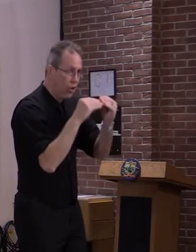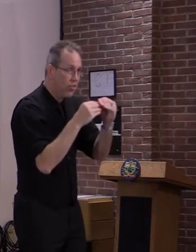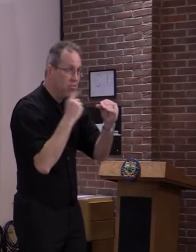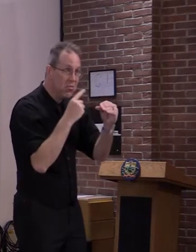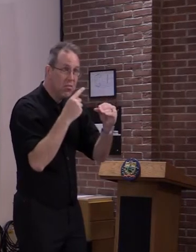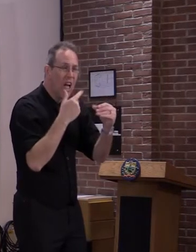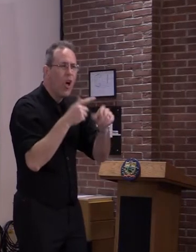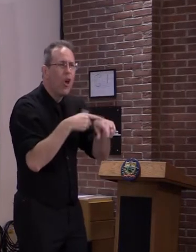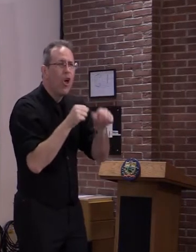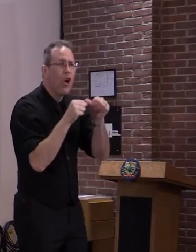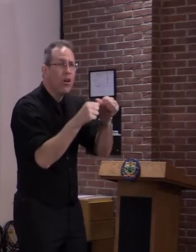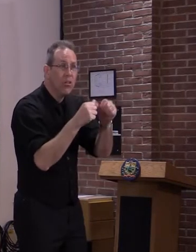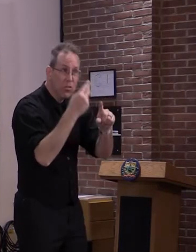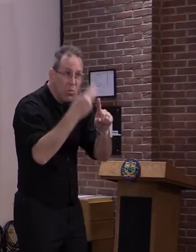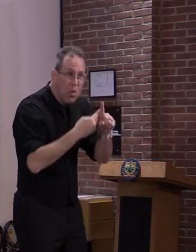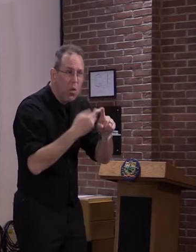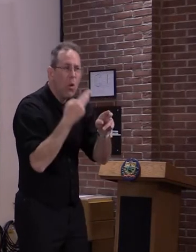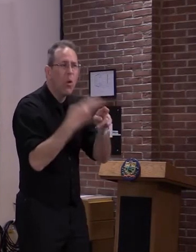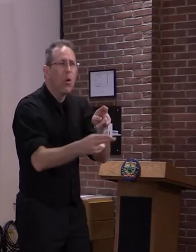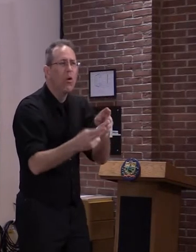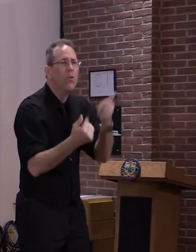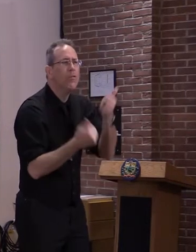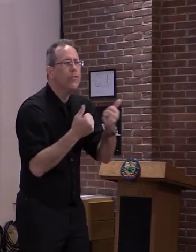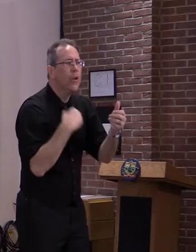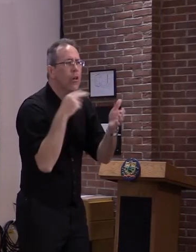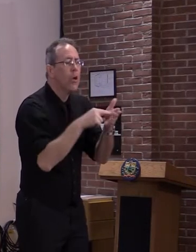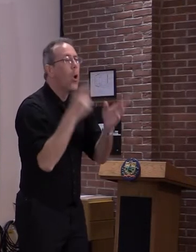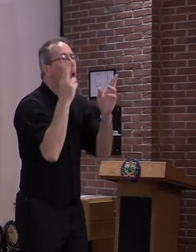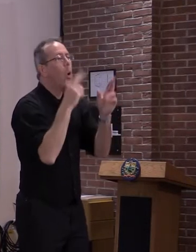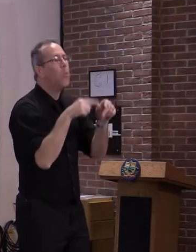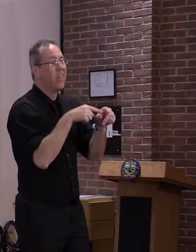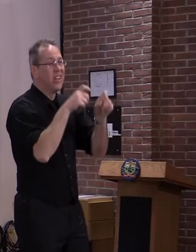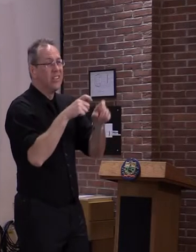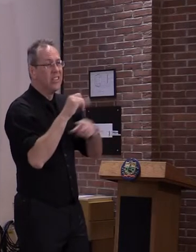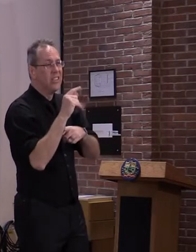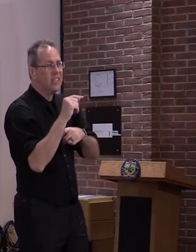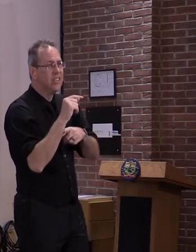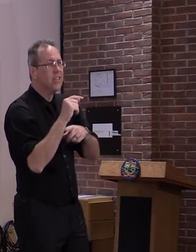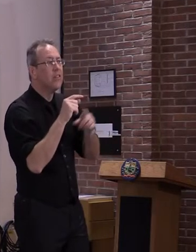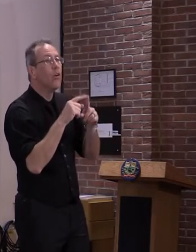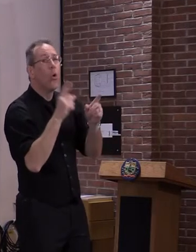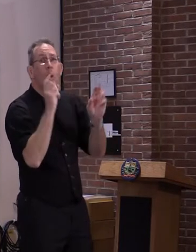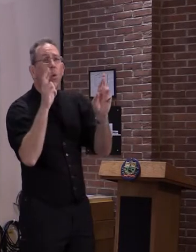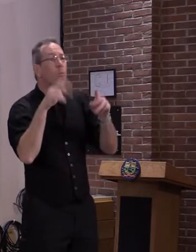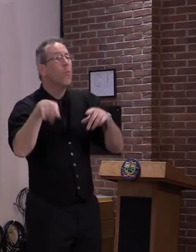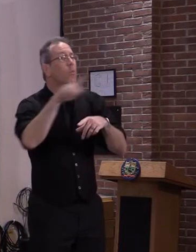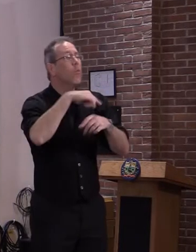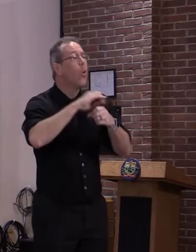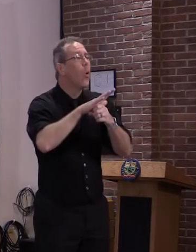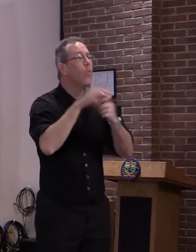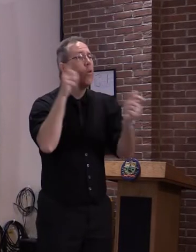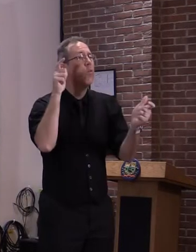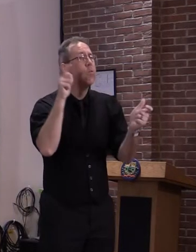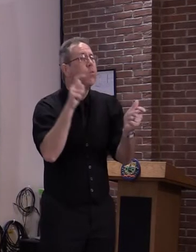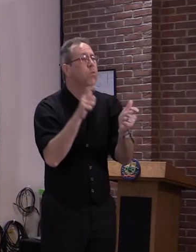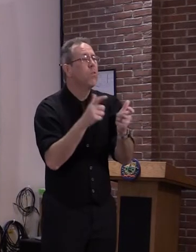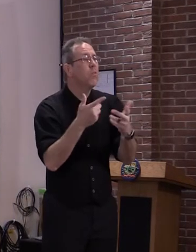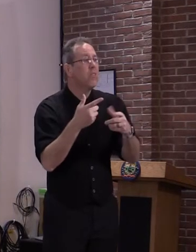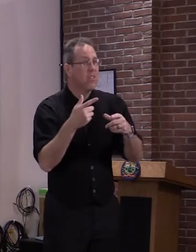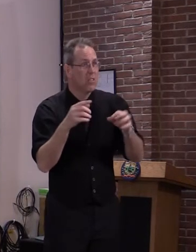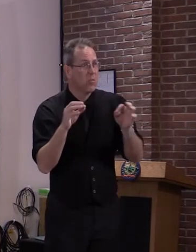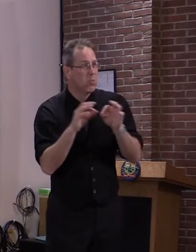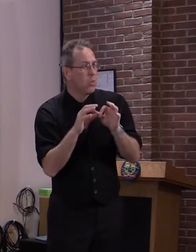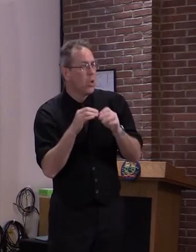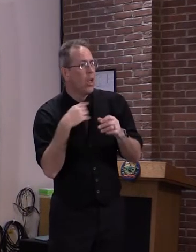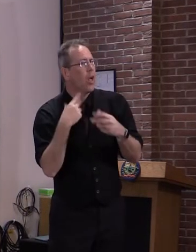receded. And we want to save them for a future time if we need them. Is there a way to find out one way or